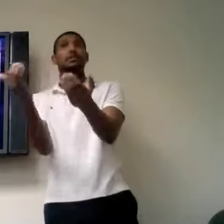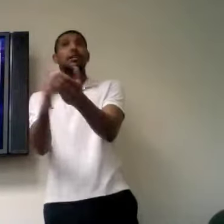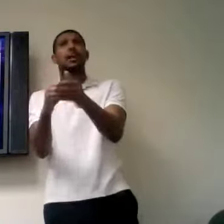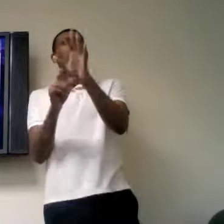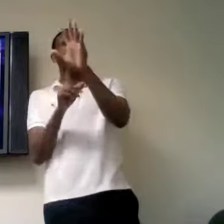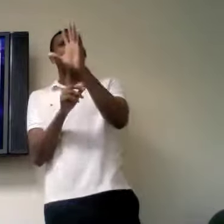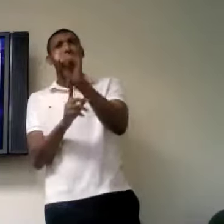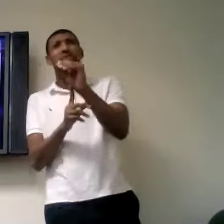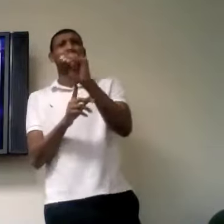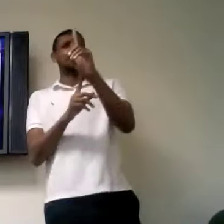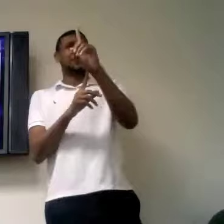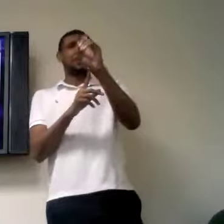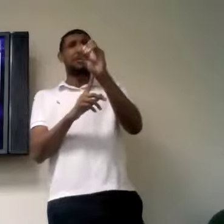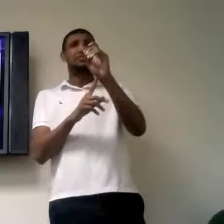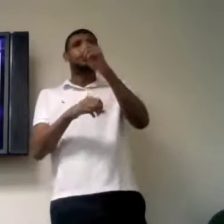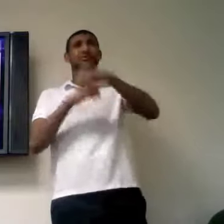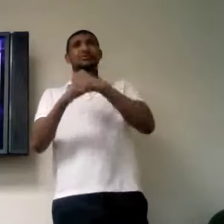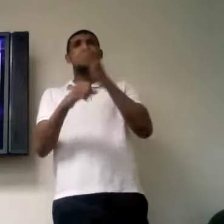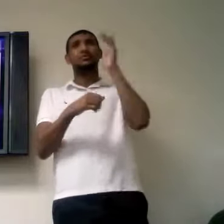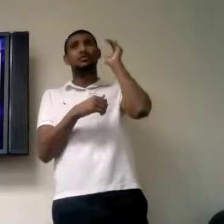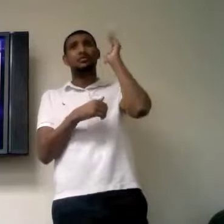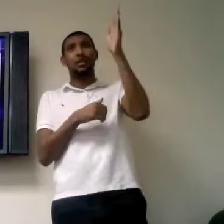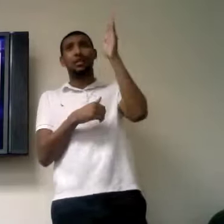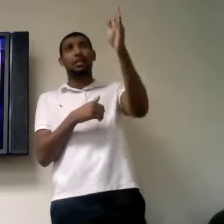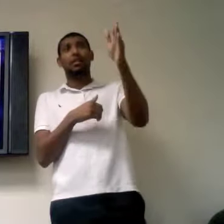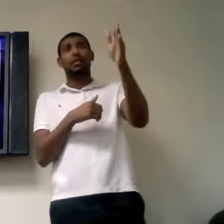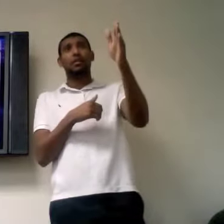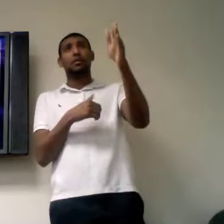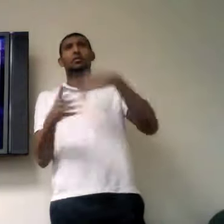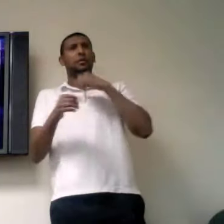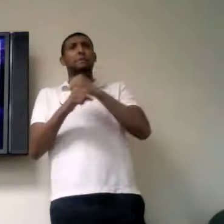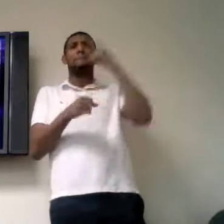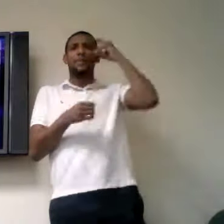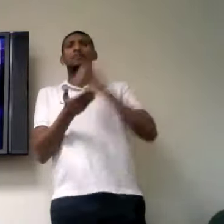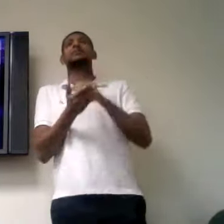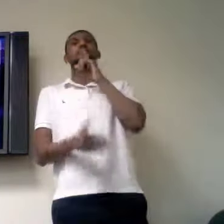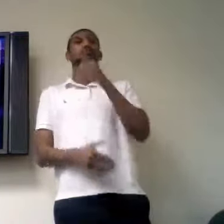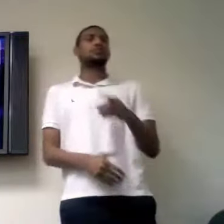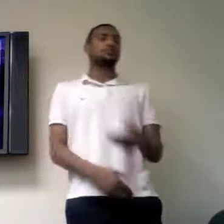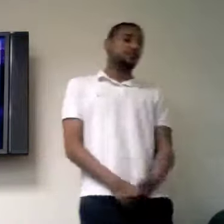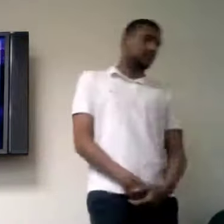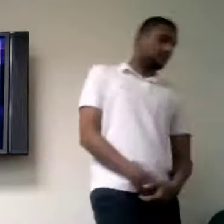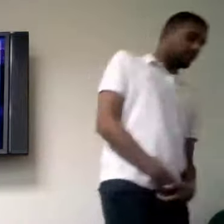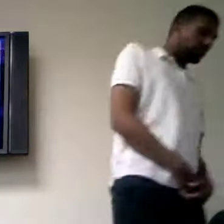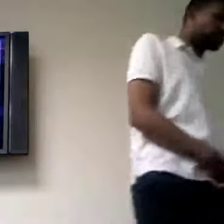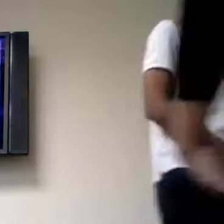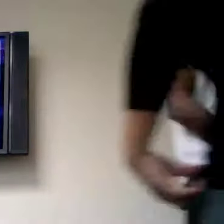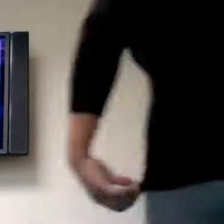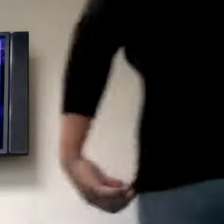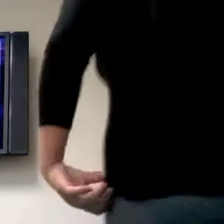even 100 years later and taken as confirmed truths.